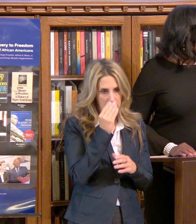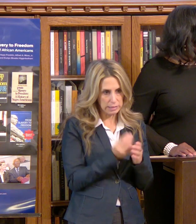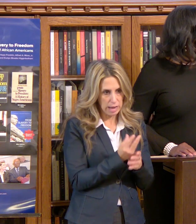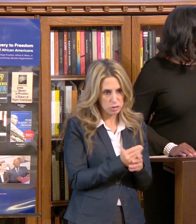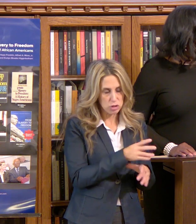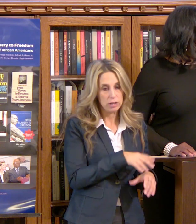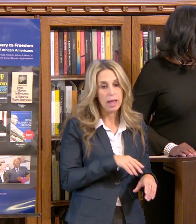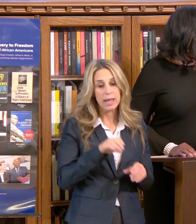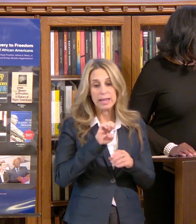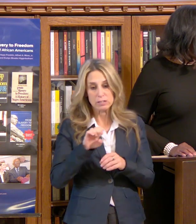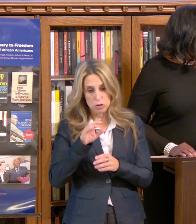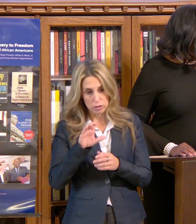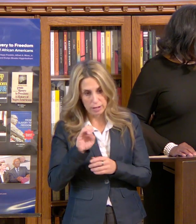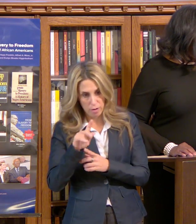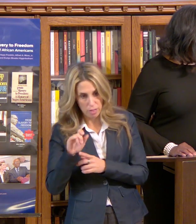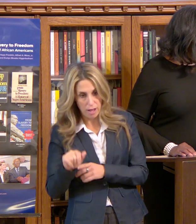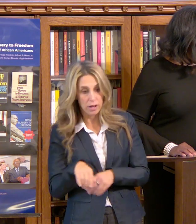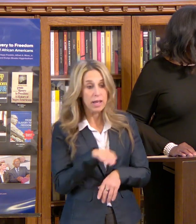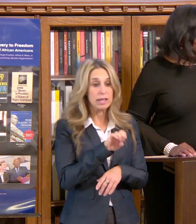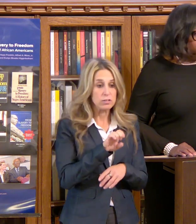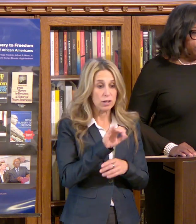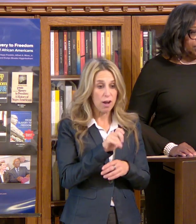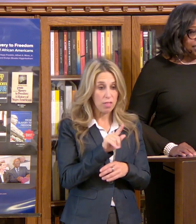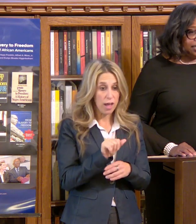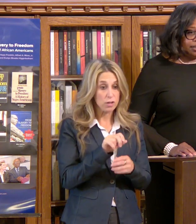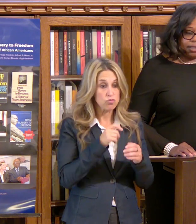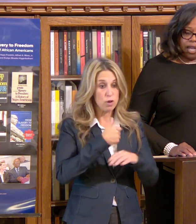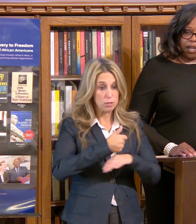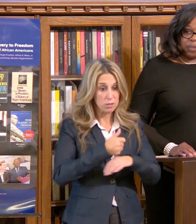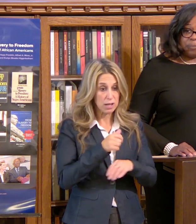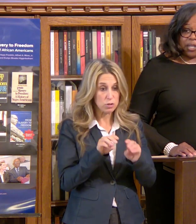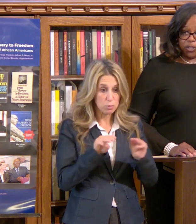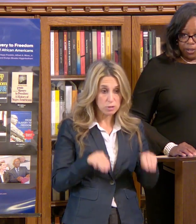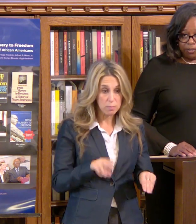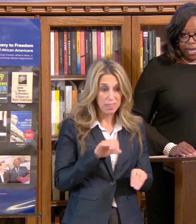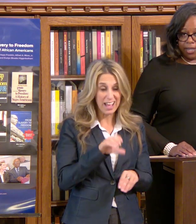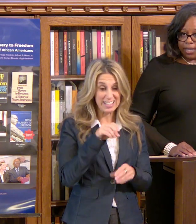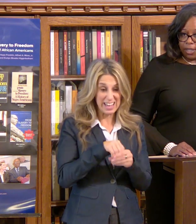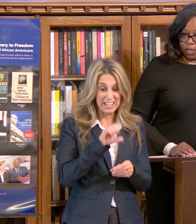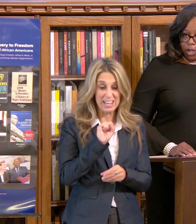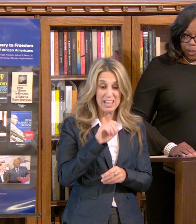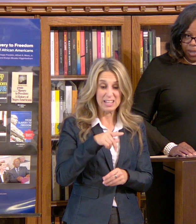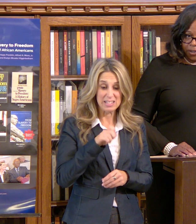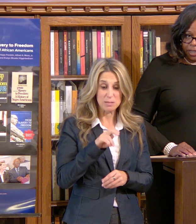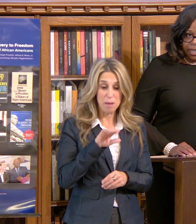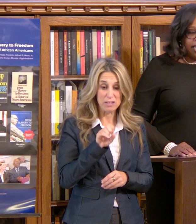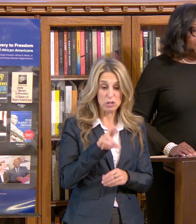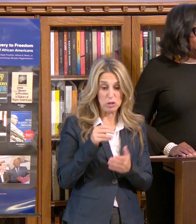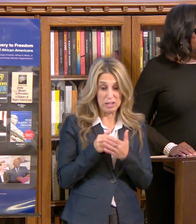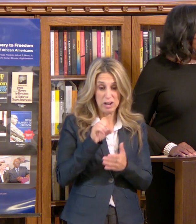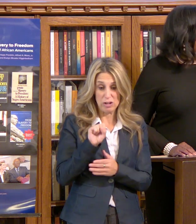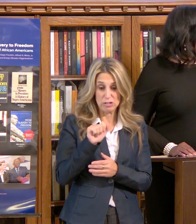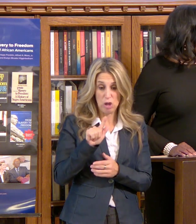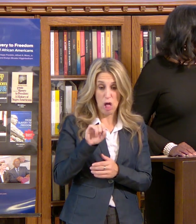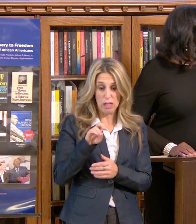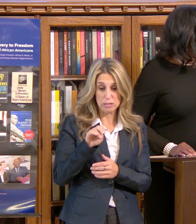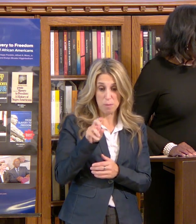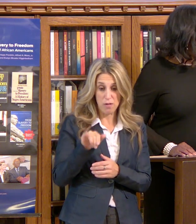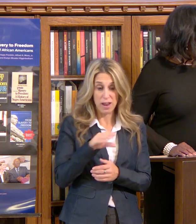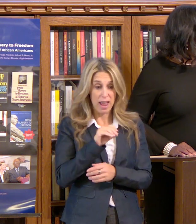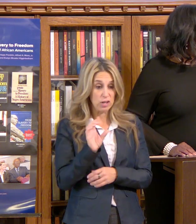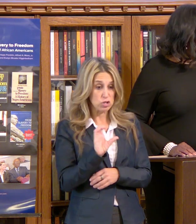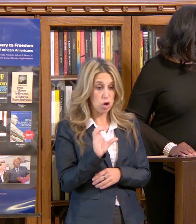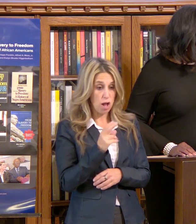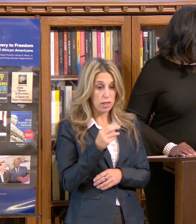worked at the North Carolina Transportation Museum which is in um Spencer right outside of Salsbury and I ran Charlotte